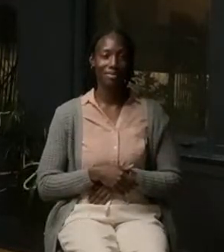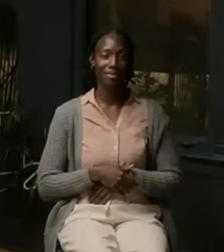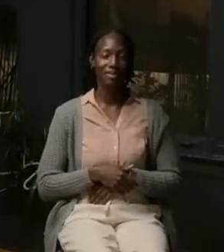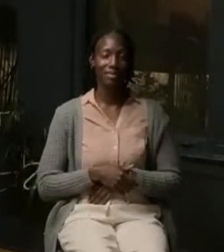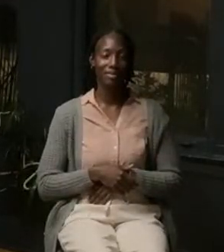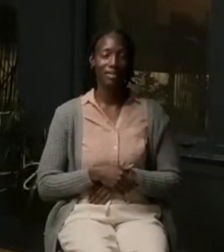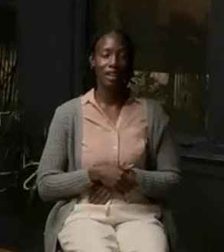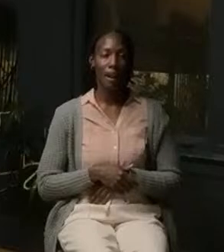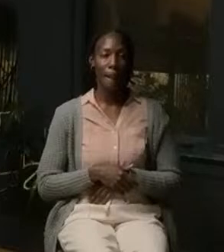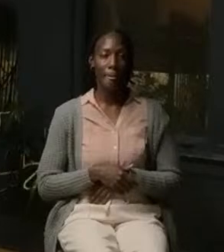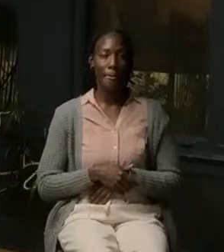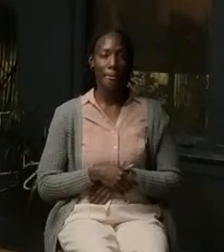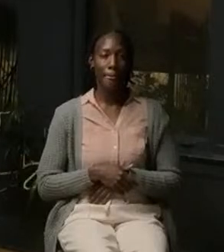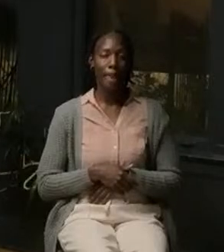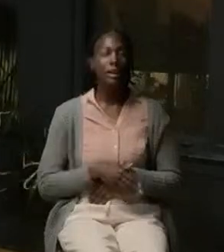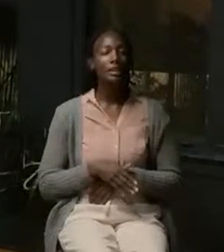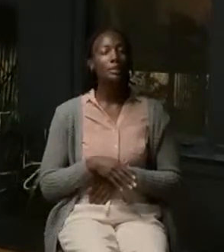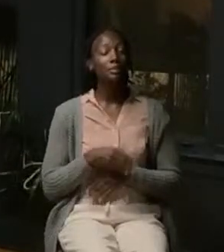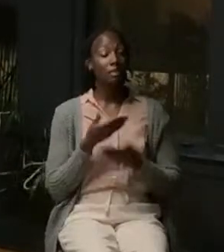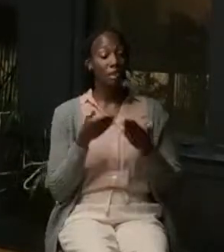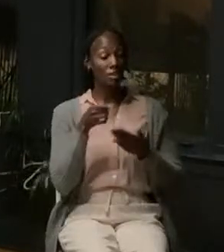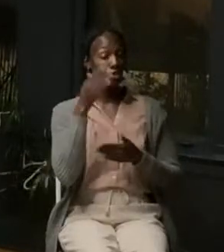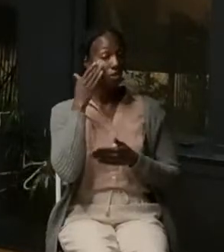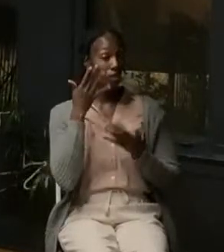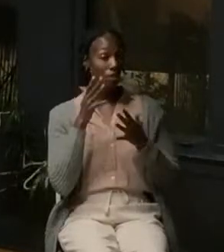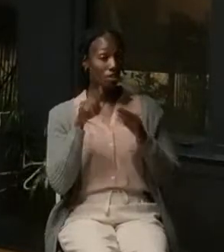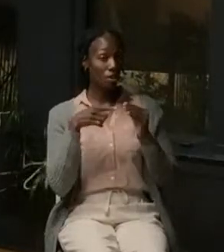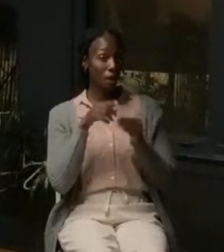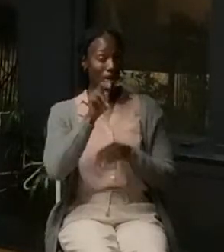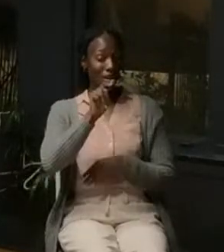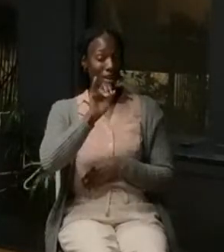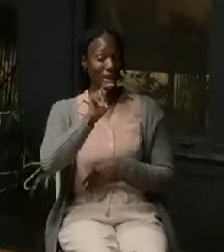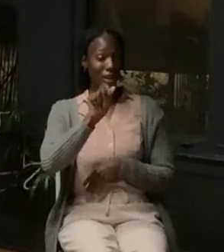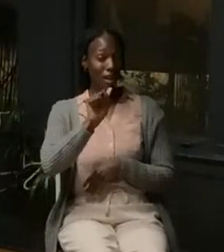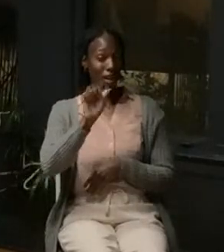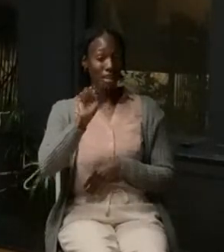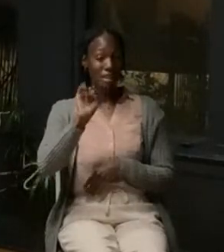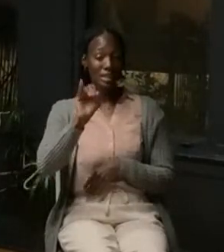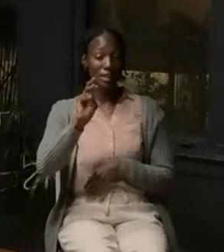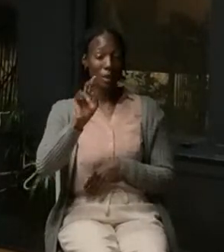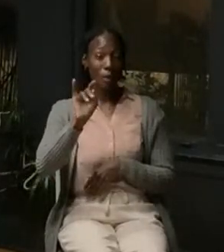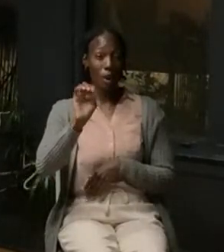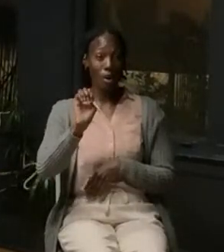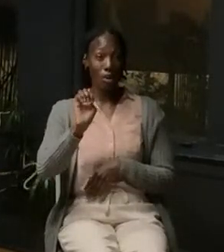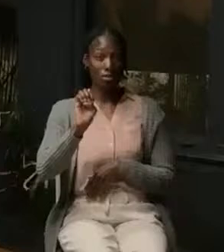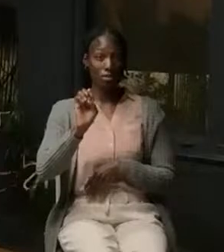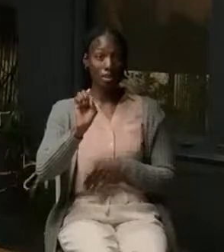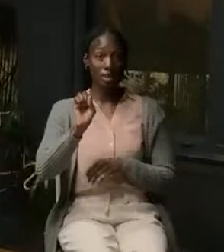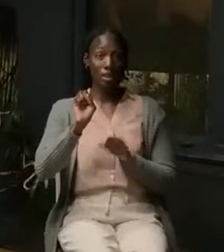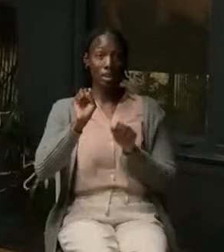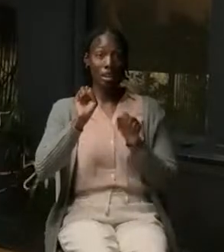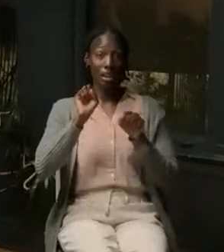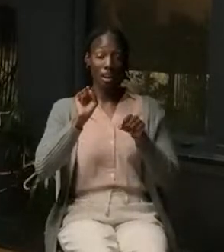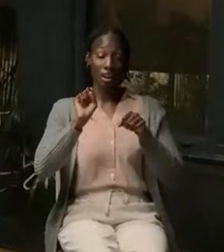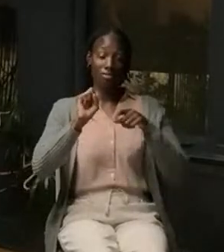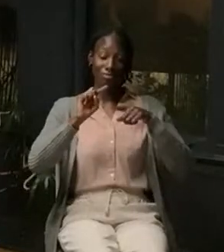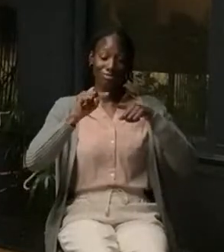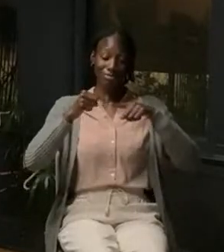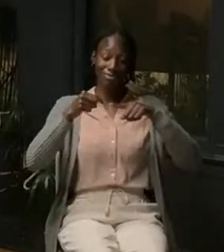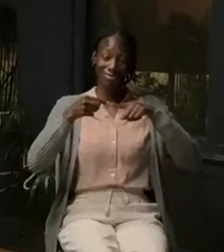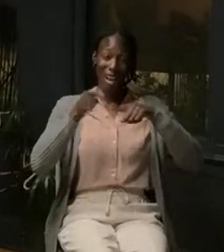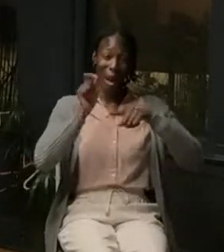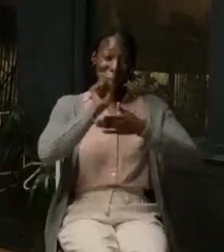What you know about Nina Simone could do laps on a pencil tip. So